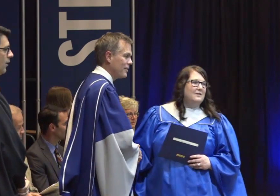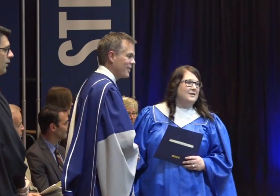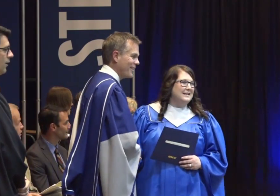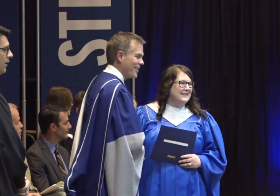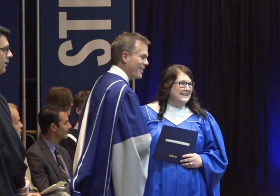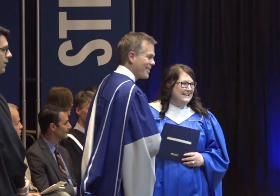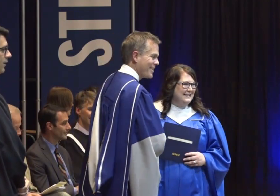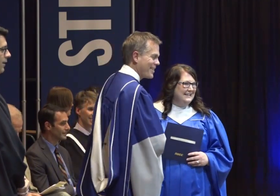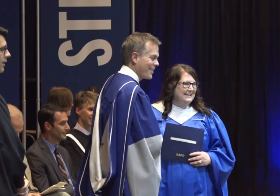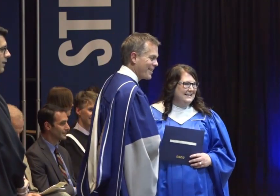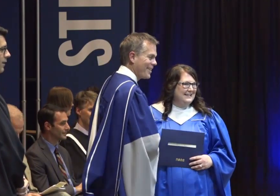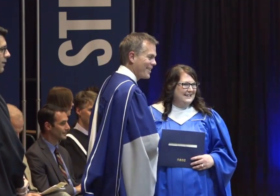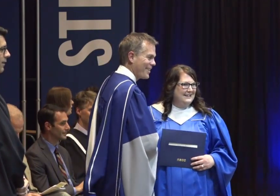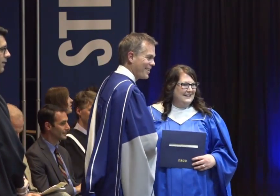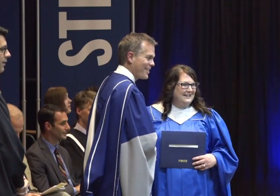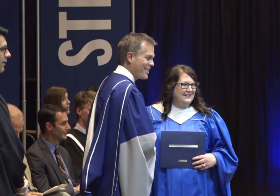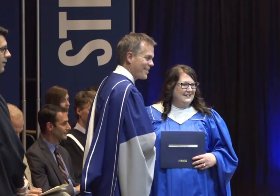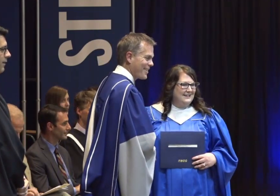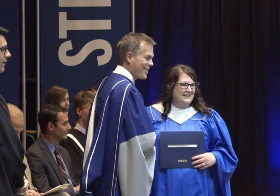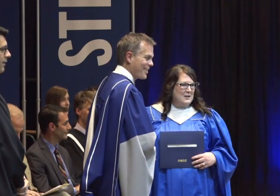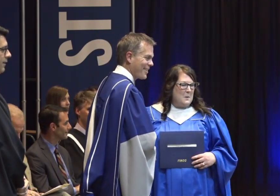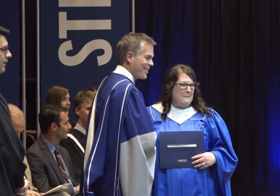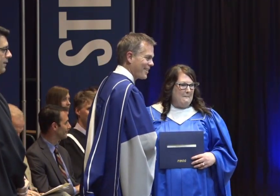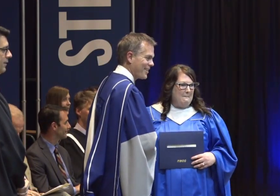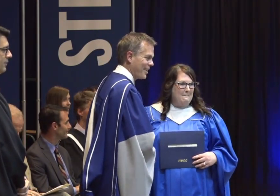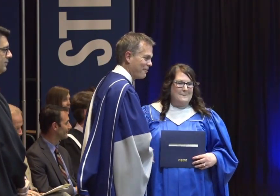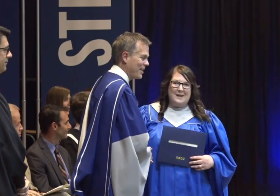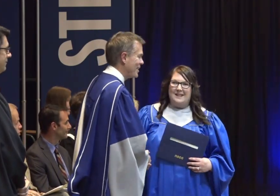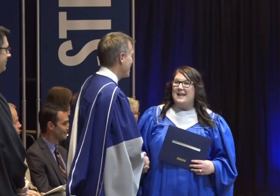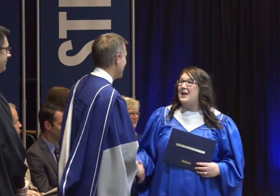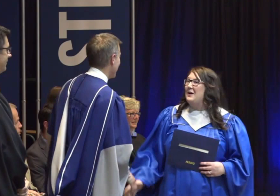Melita Sanford Honors.